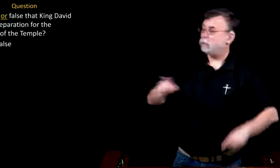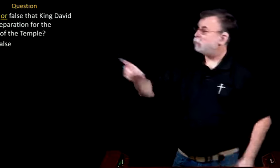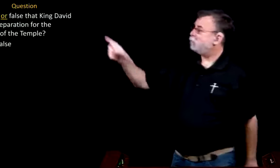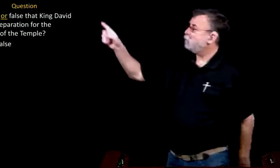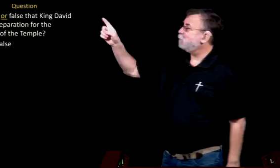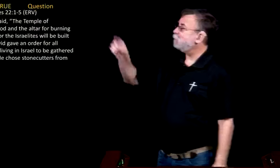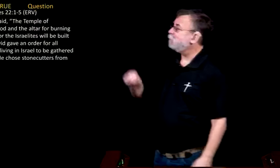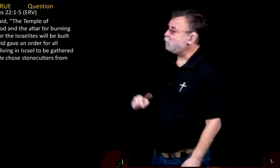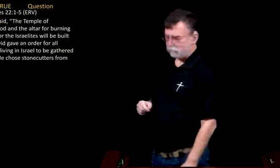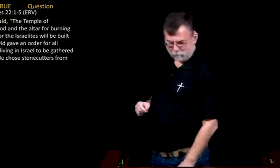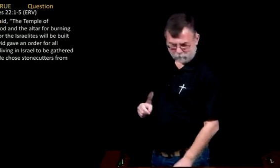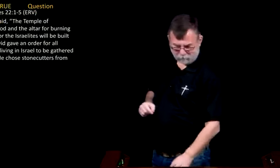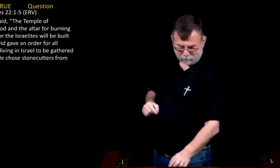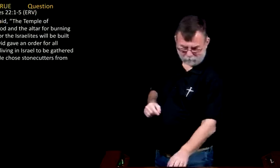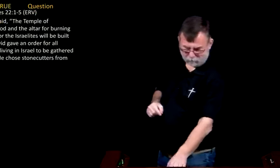The answer is